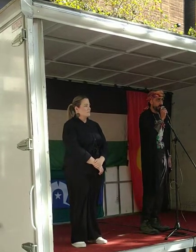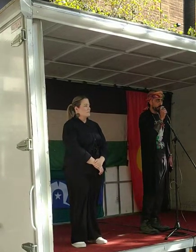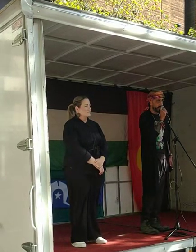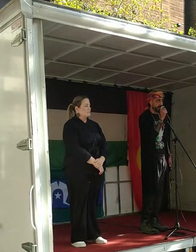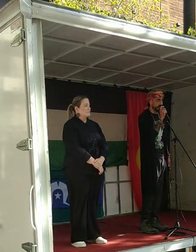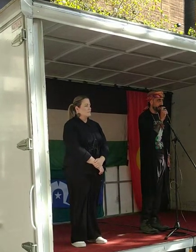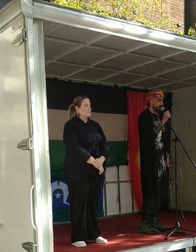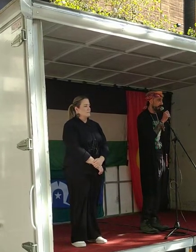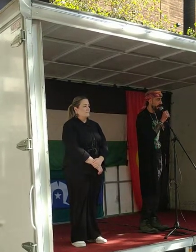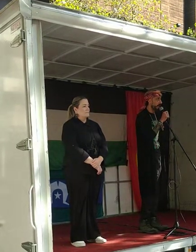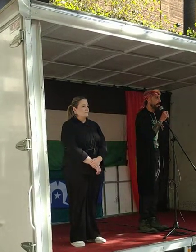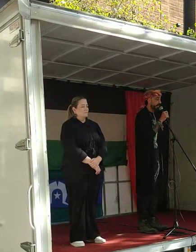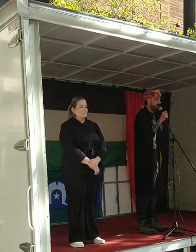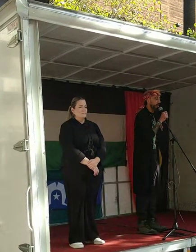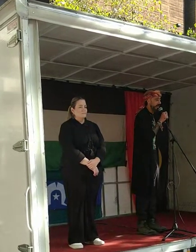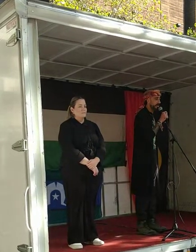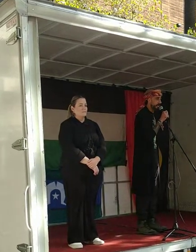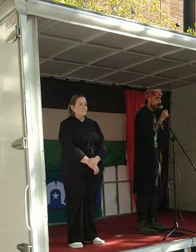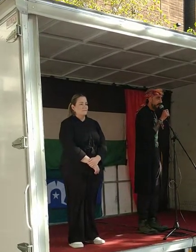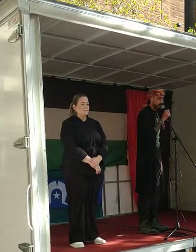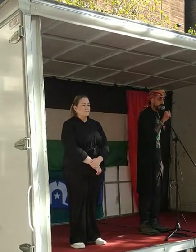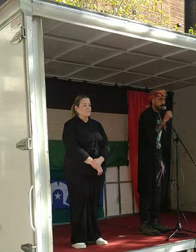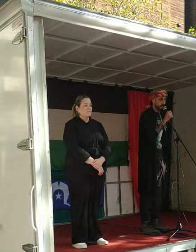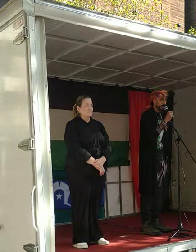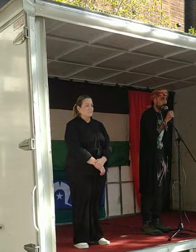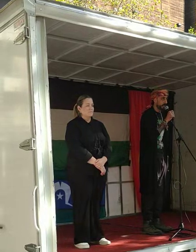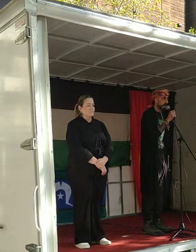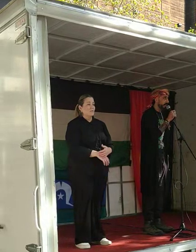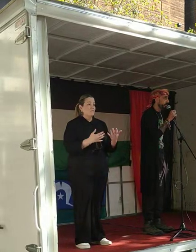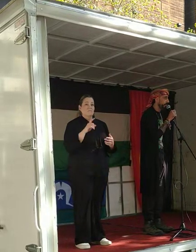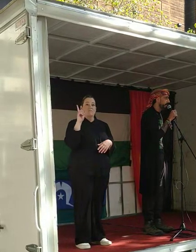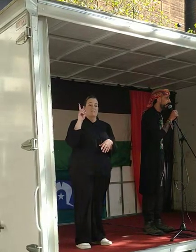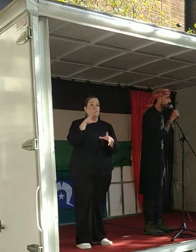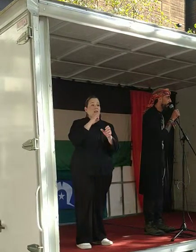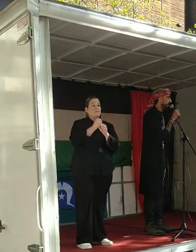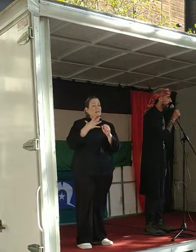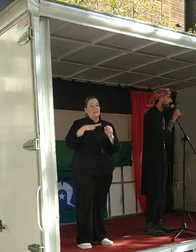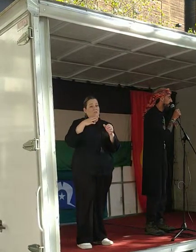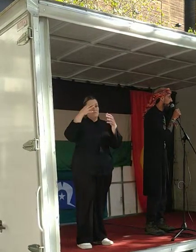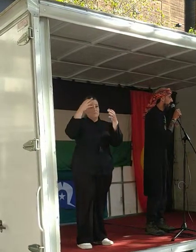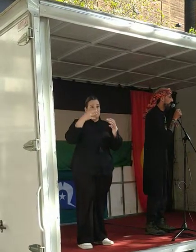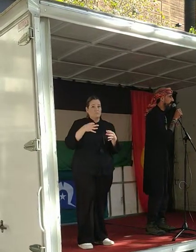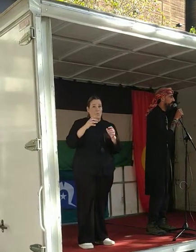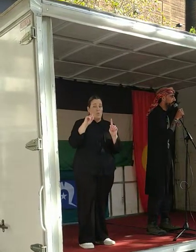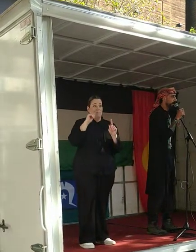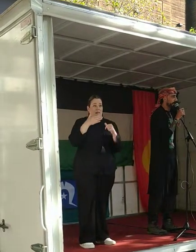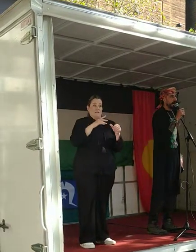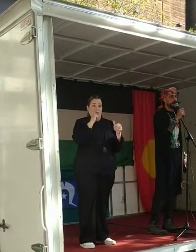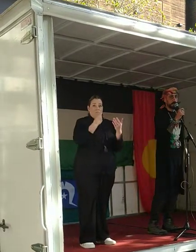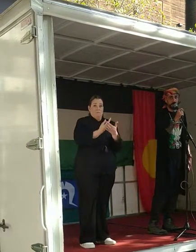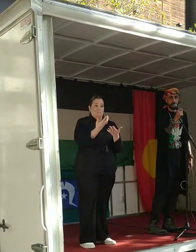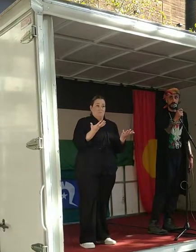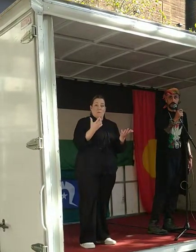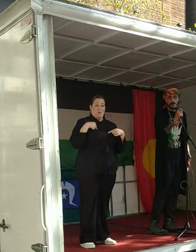This so-called we're gonna adapt or else. They need to figure out what that else will be, because us, the resistance